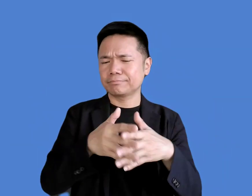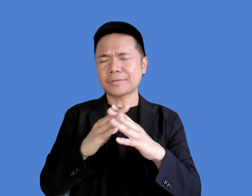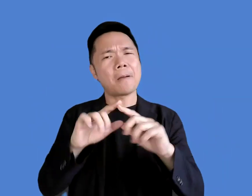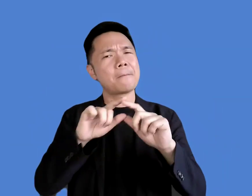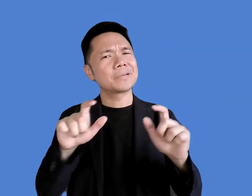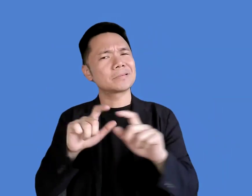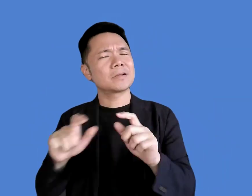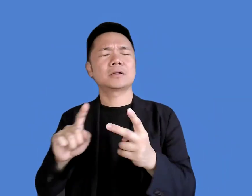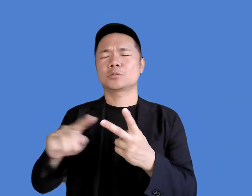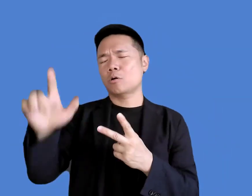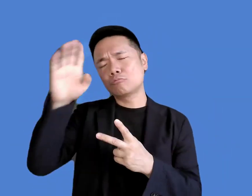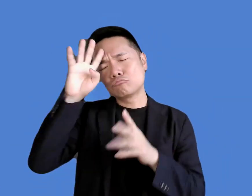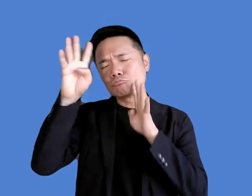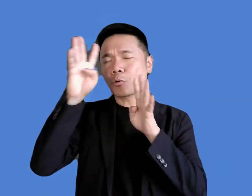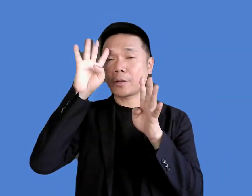innovations